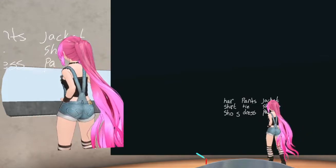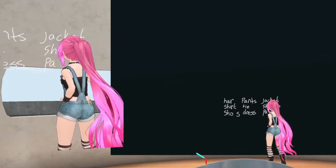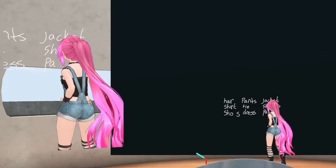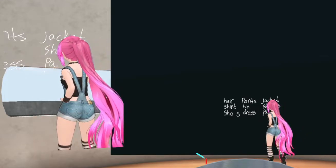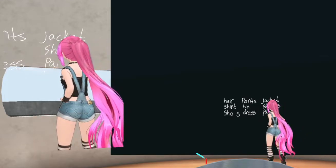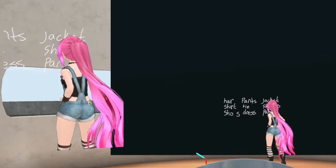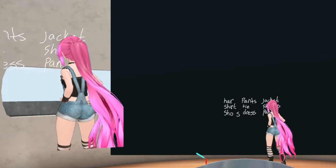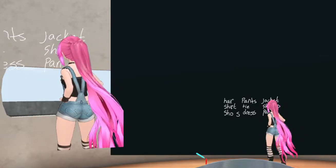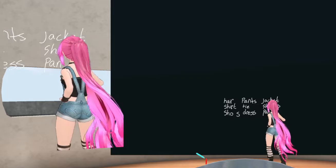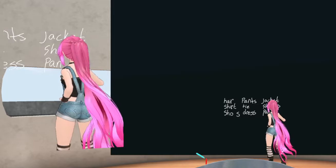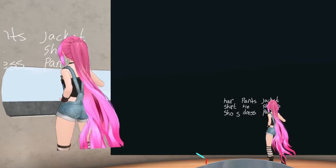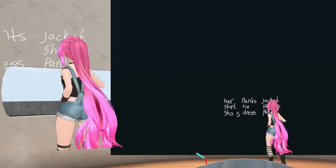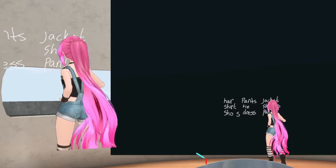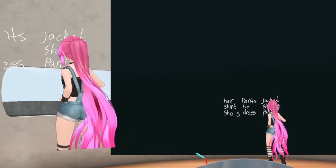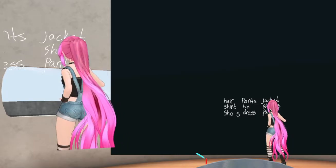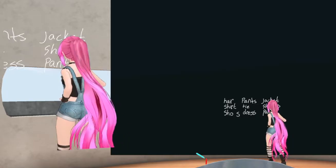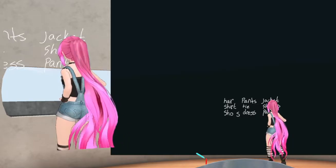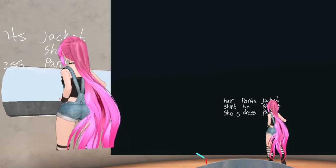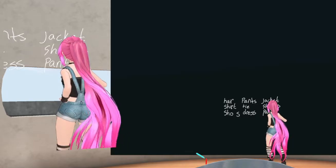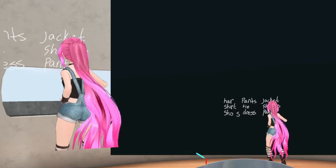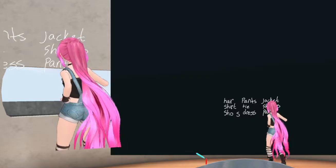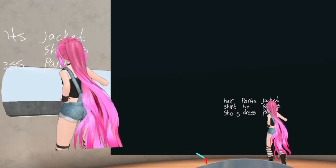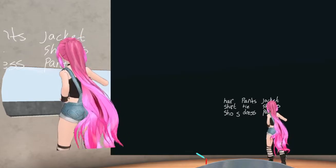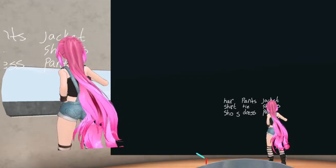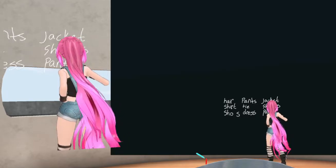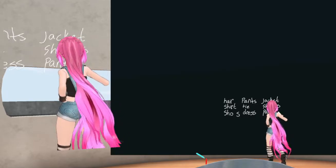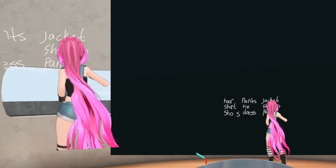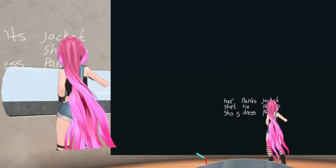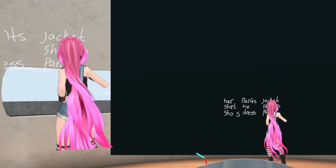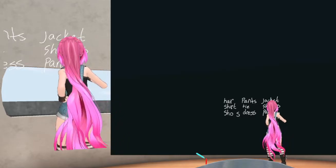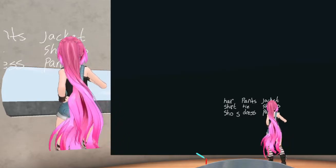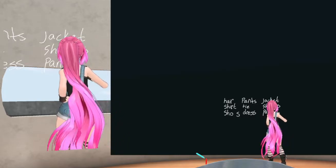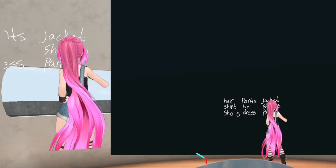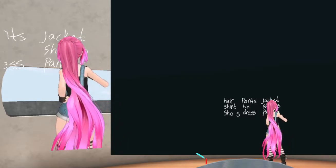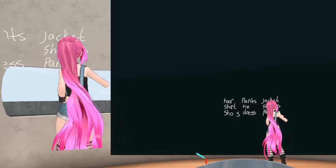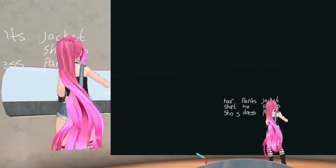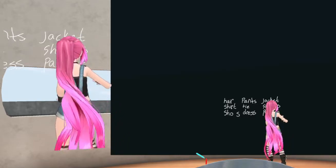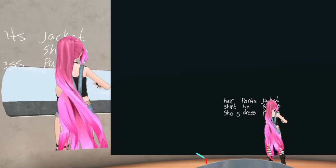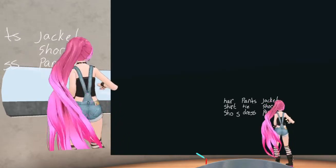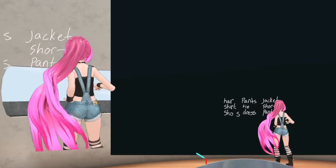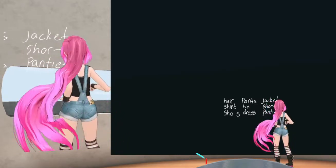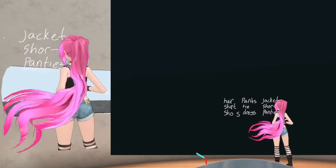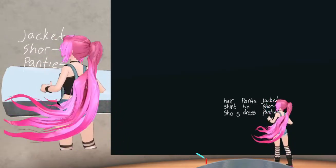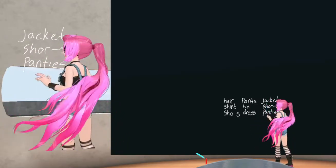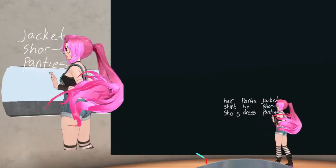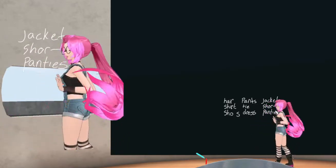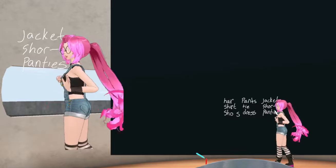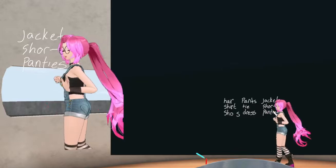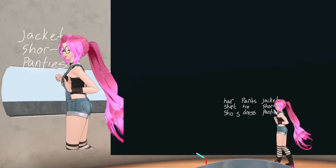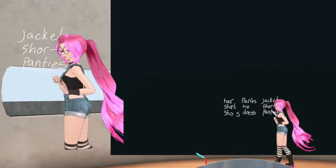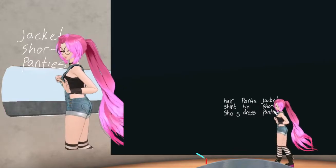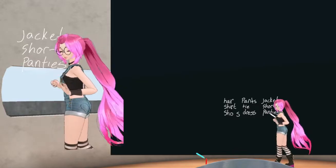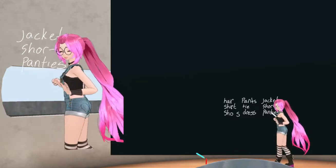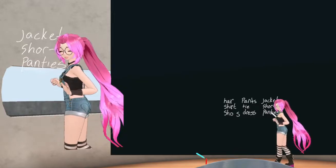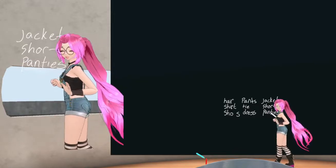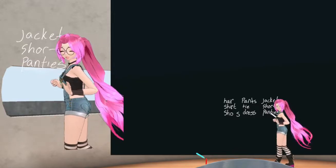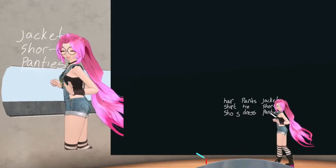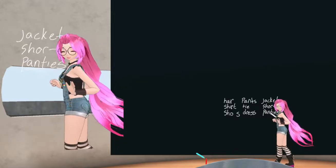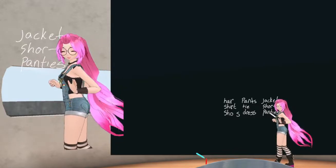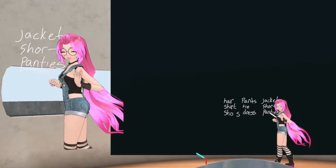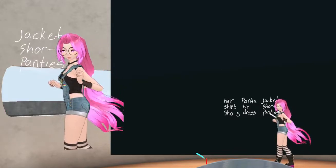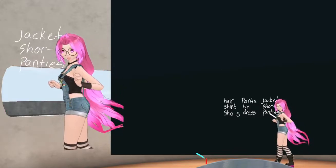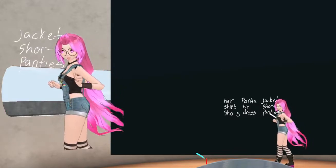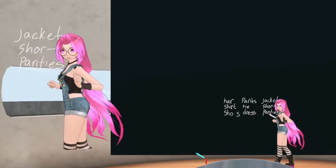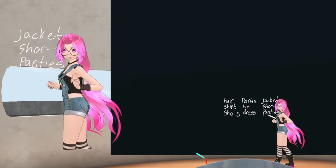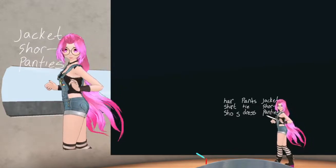panties because it is important to tell somebody if they are missing panties on their avatar. It happens, you know. We don't have to be embarrassed, guys.